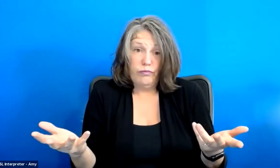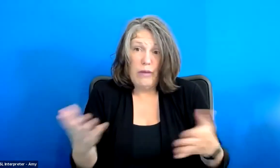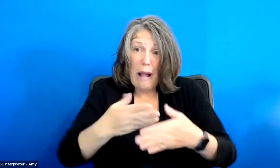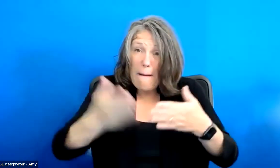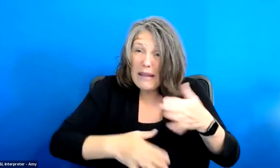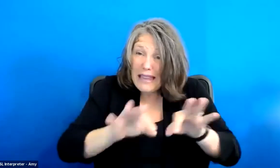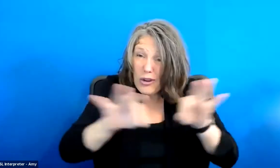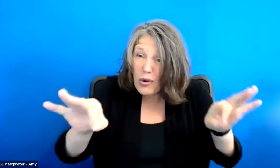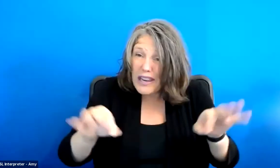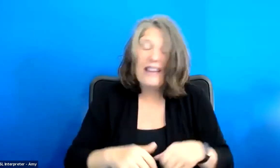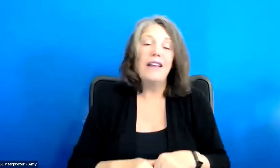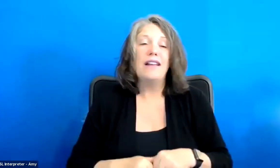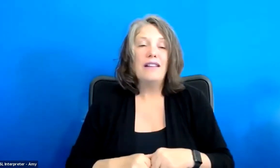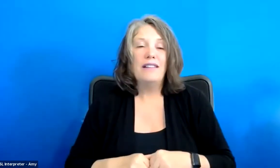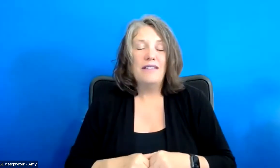complete a degree.